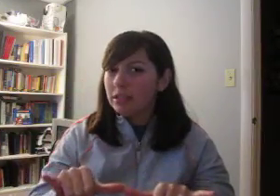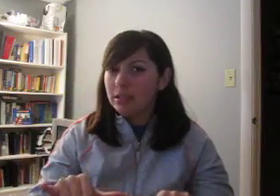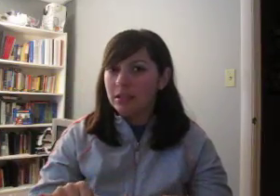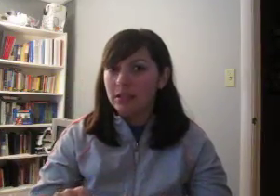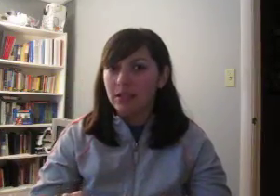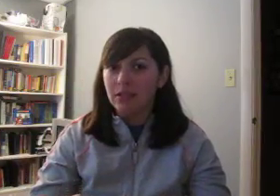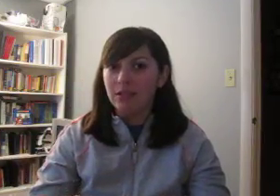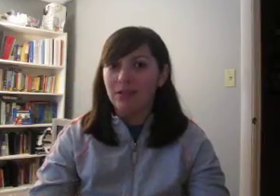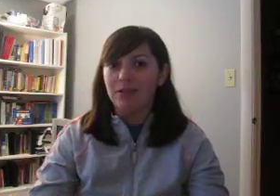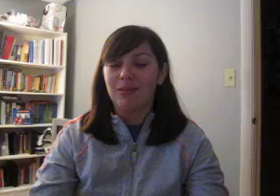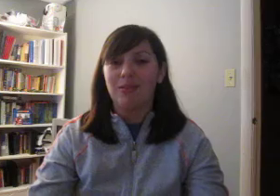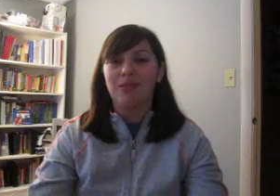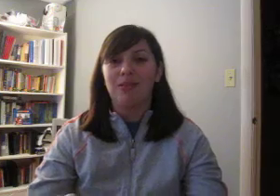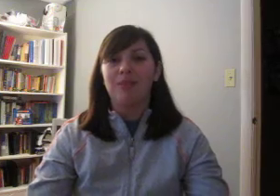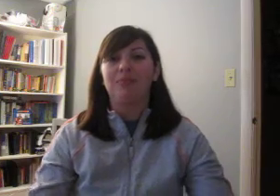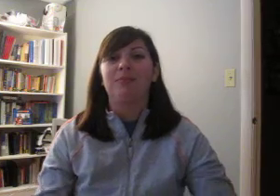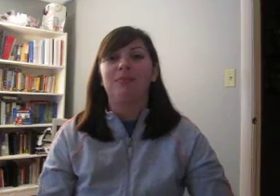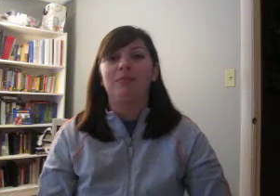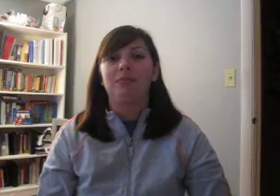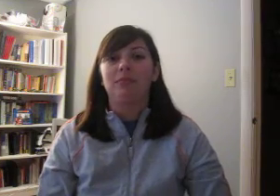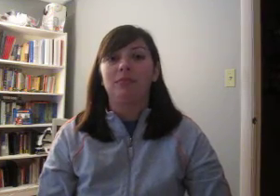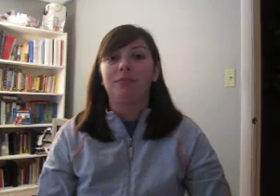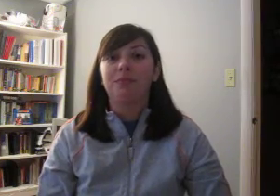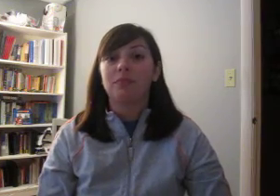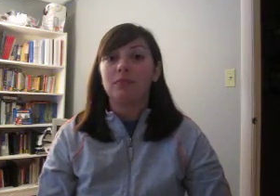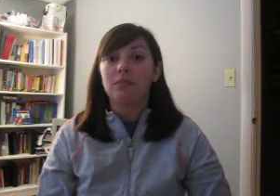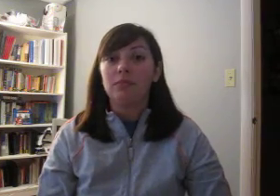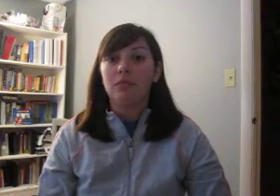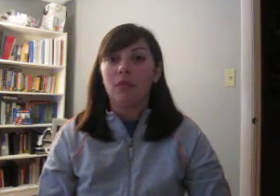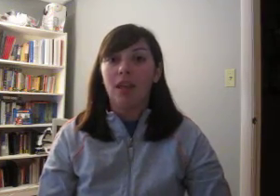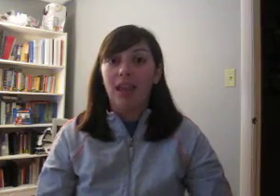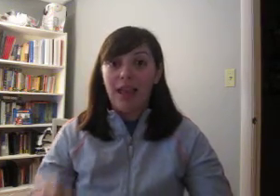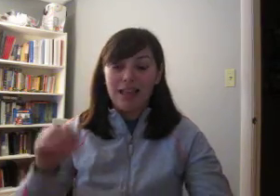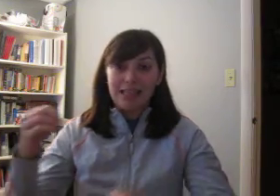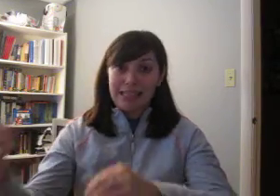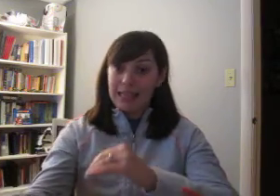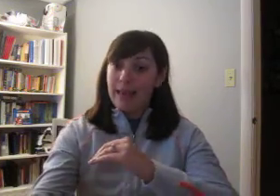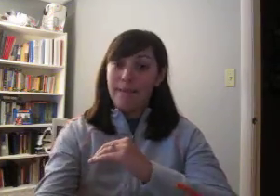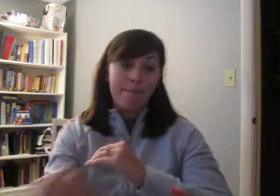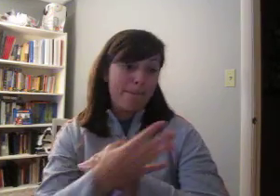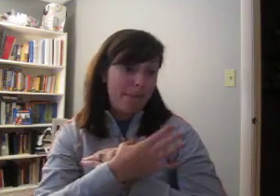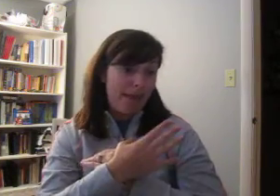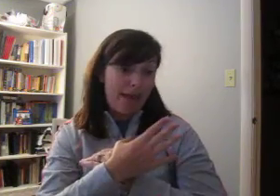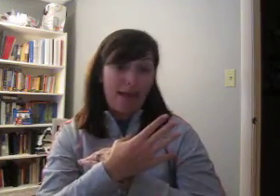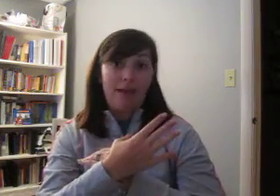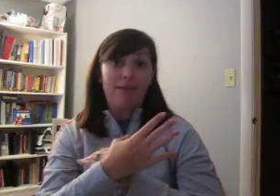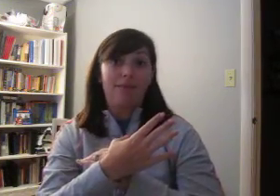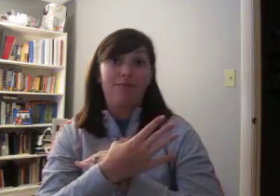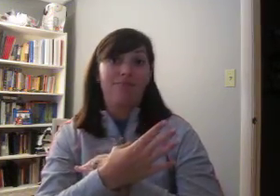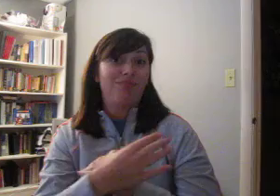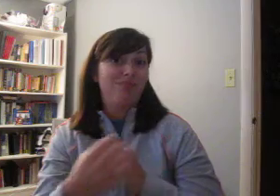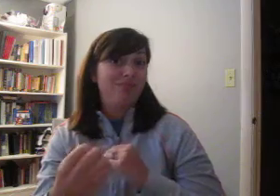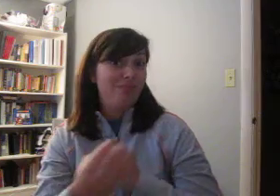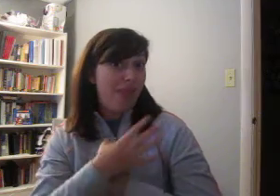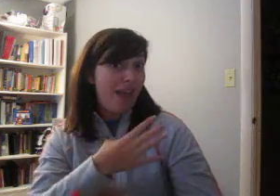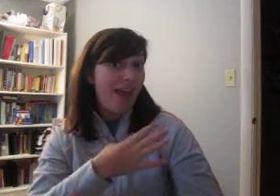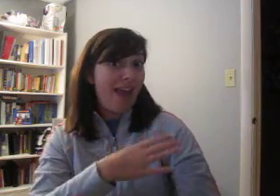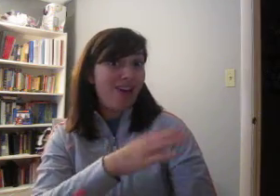it. It actually gets sent back to Congress. But it doesn't get sent to